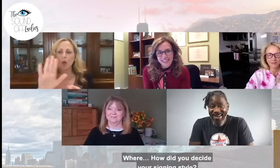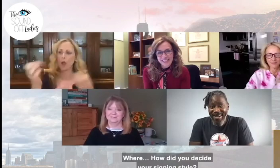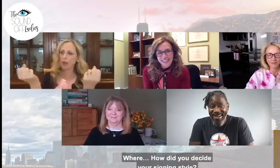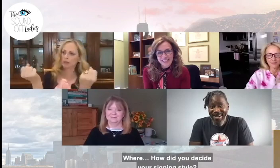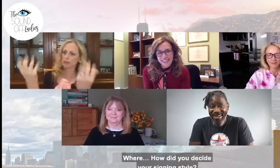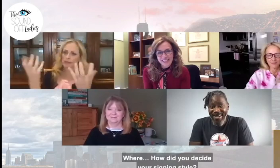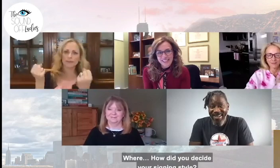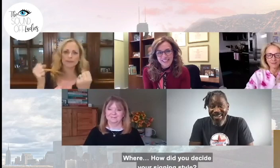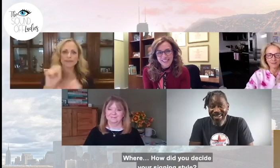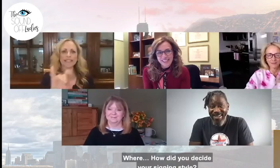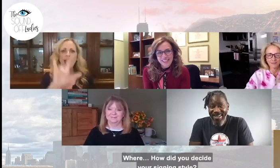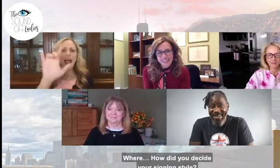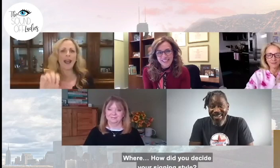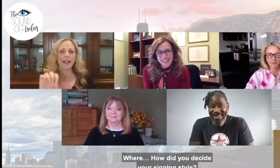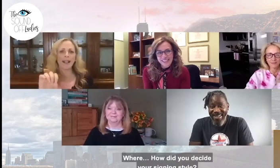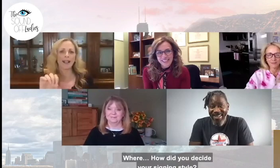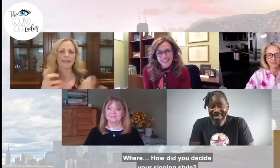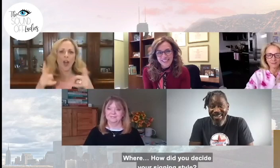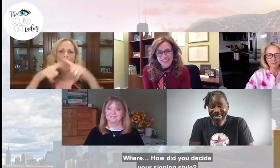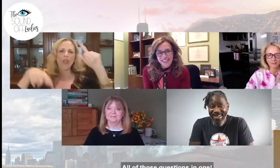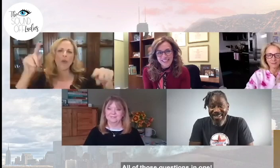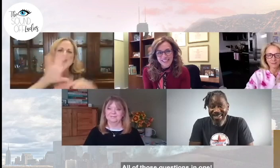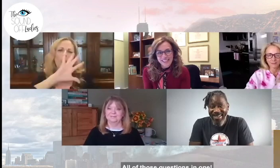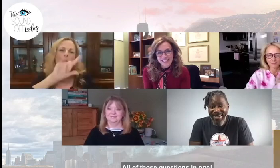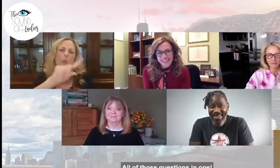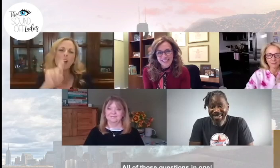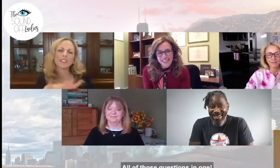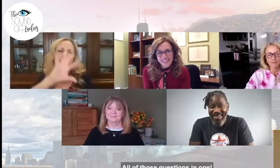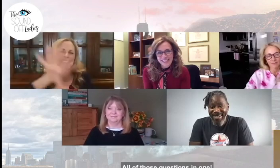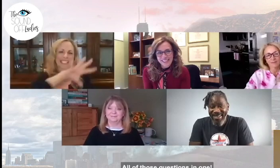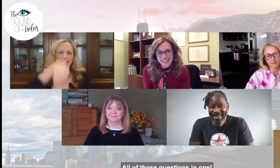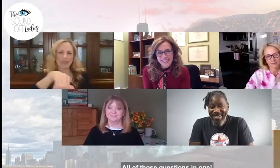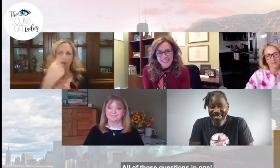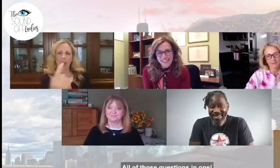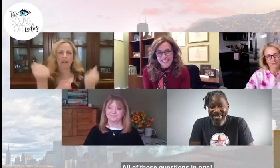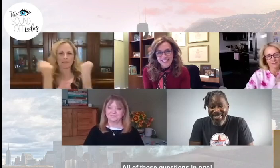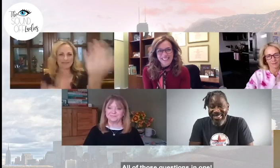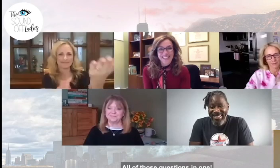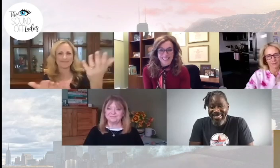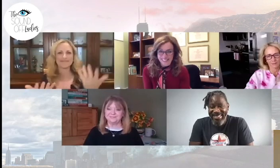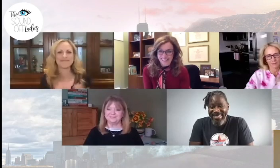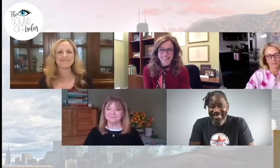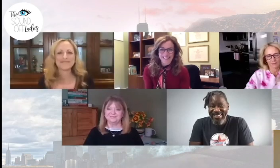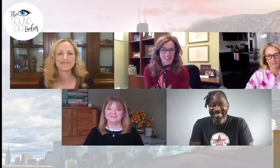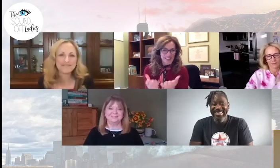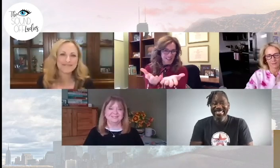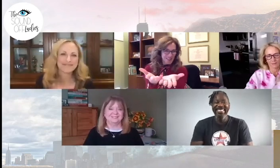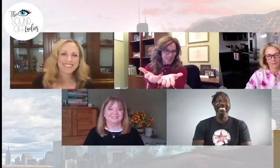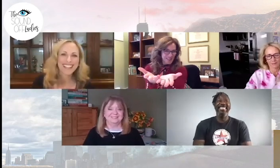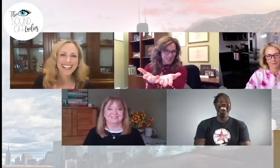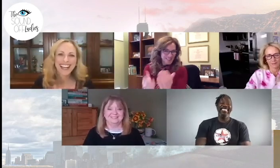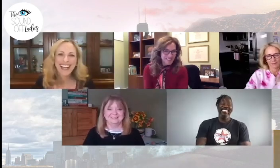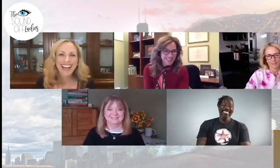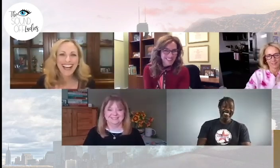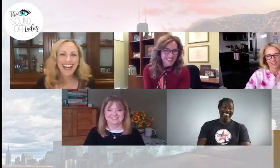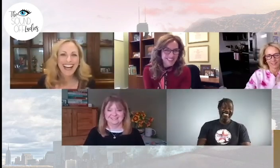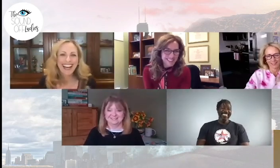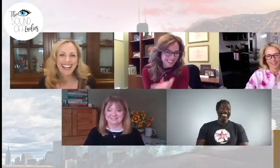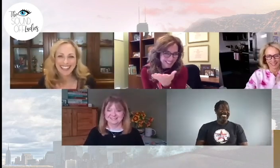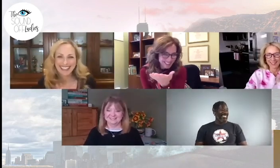How did you decide how your signing style and the various different, all those questions in one? Go ahead,